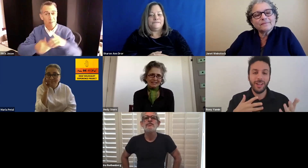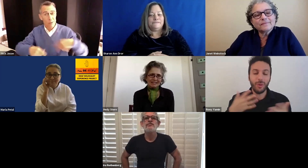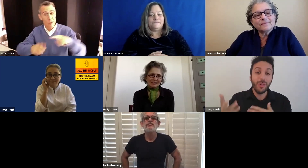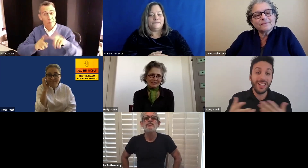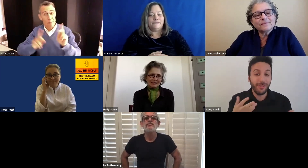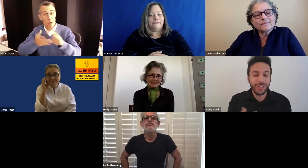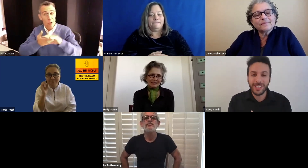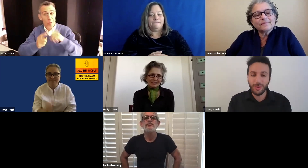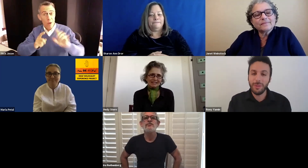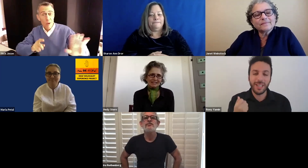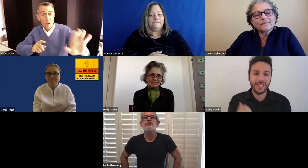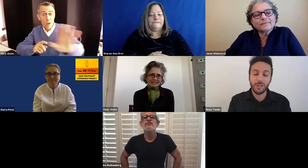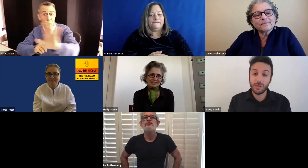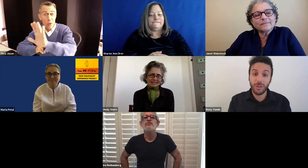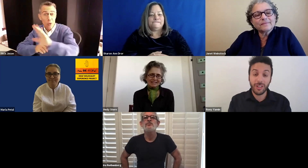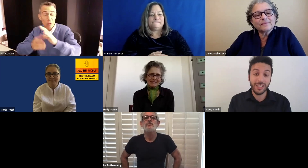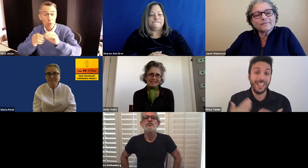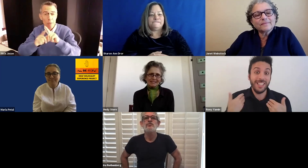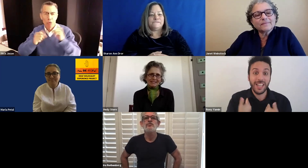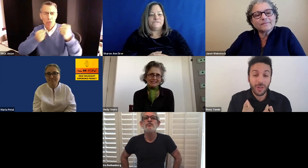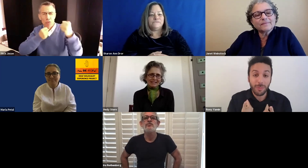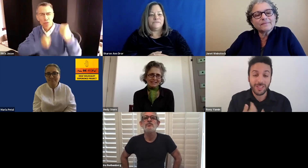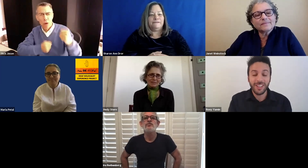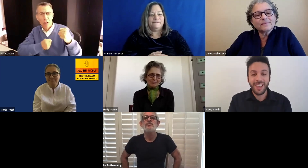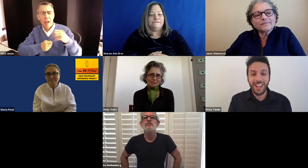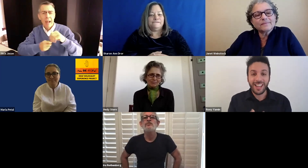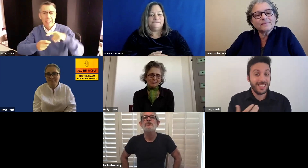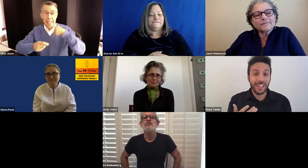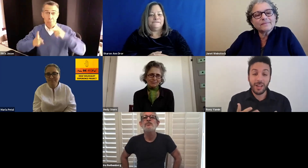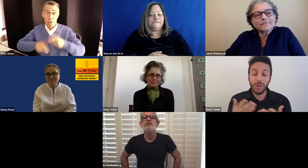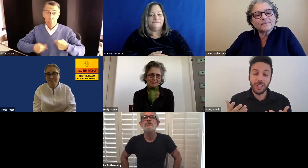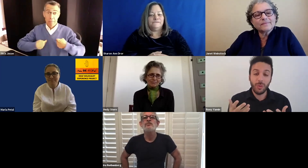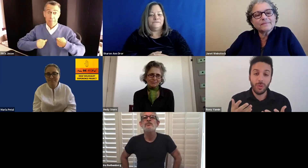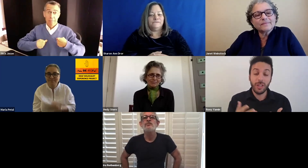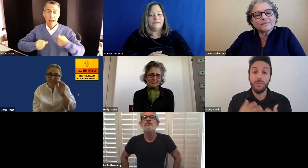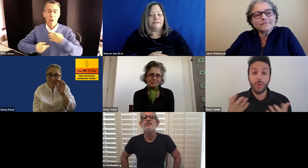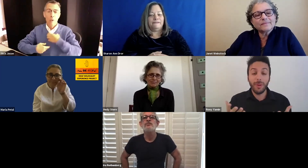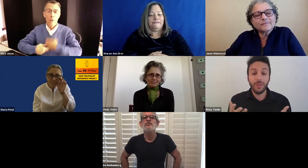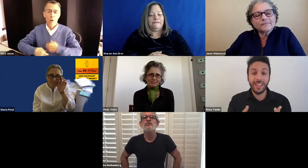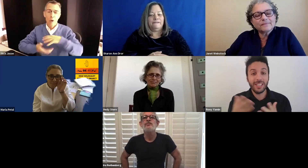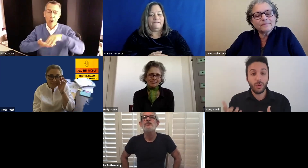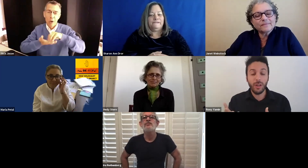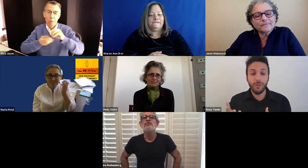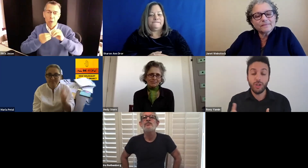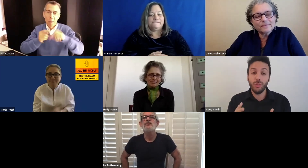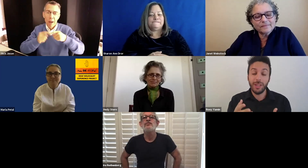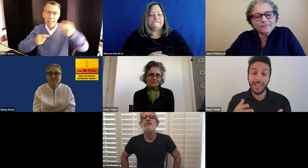our diversity really makes us stronger. And as a hearing person, I can say that I wish that we will learn more about the history of deaf